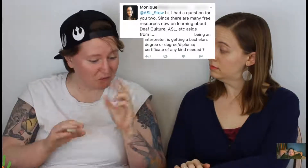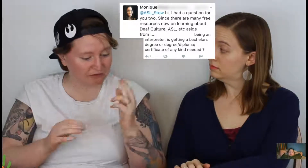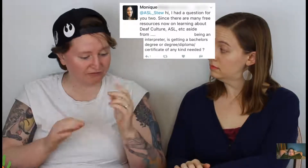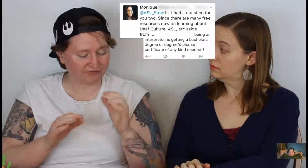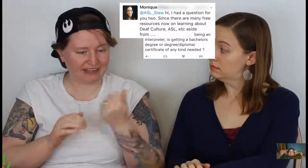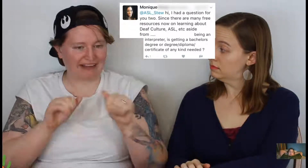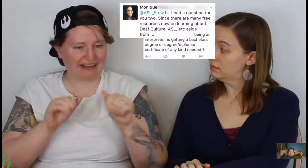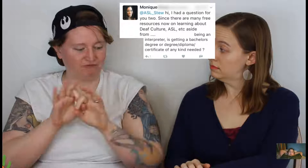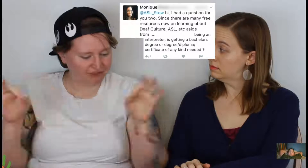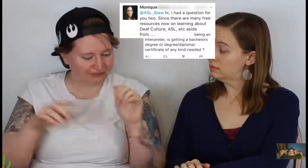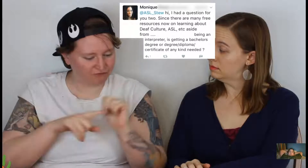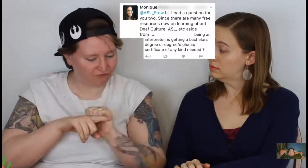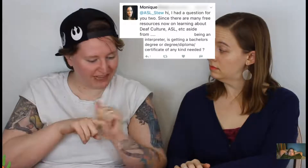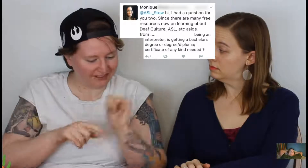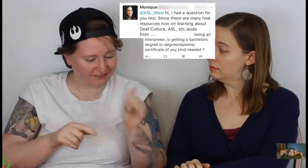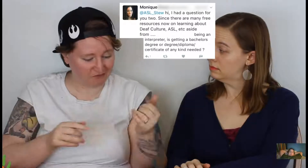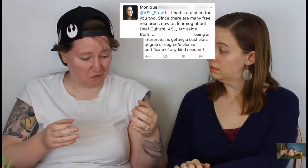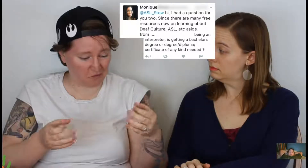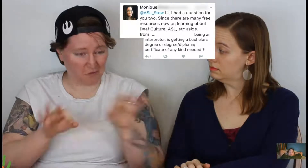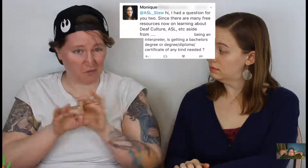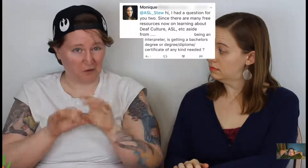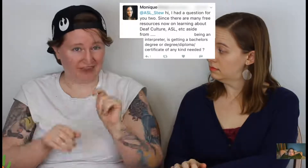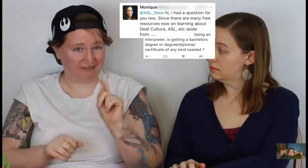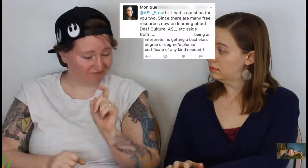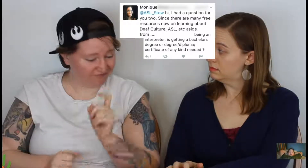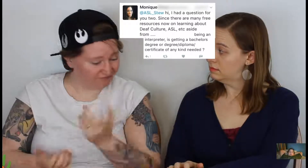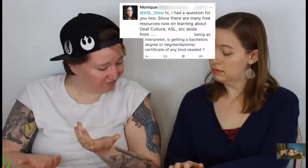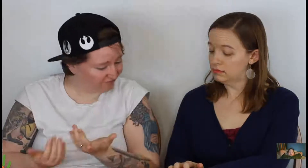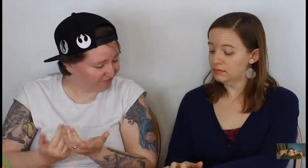Is getting a bachelor's degree or any degree or training worth it?